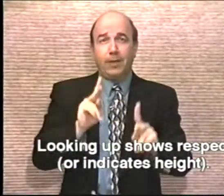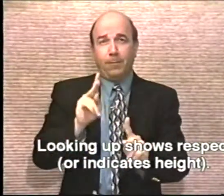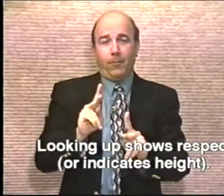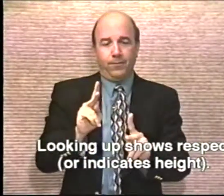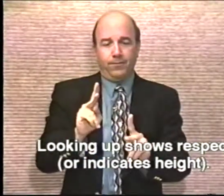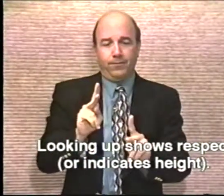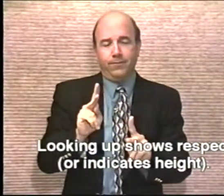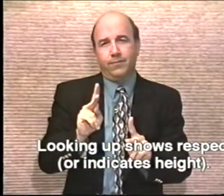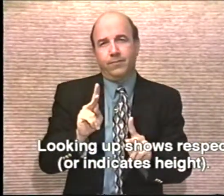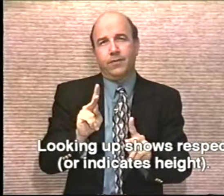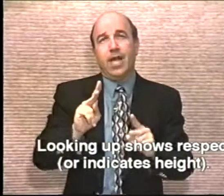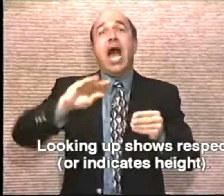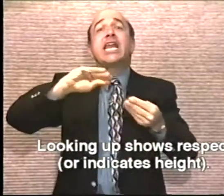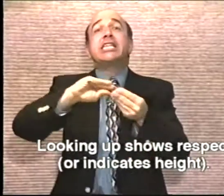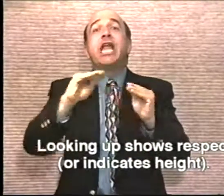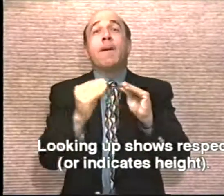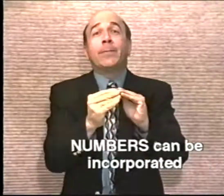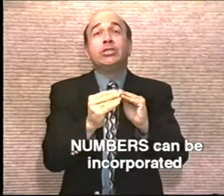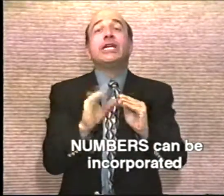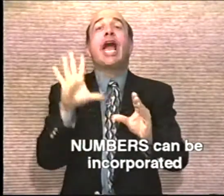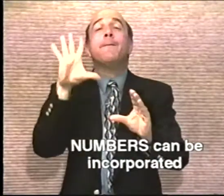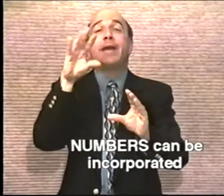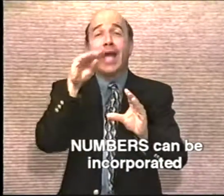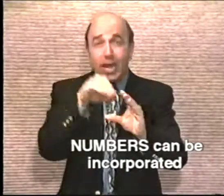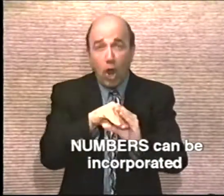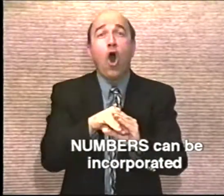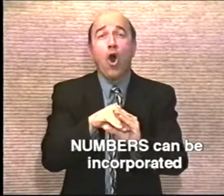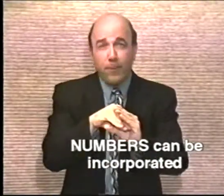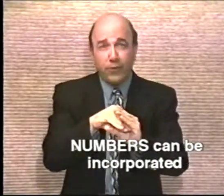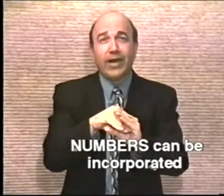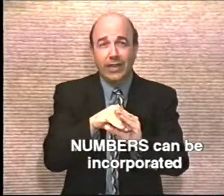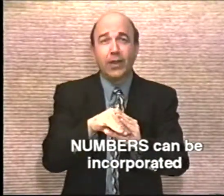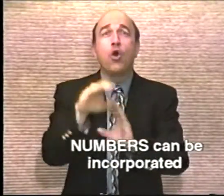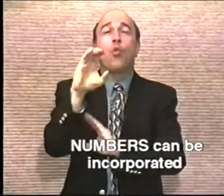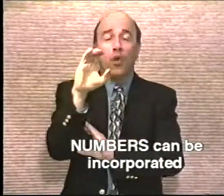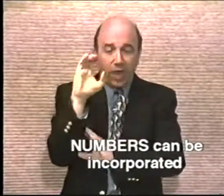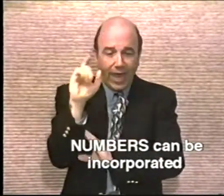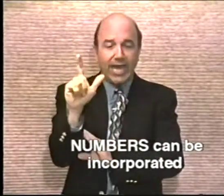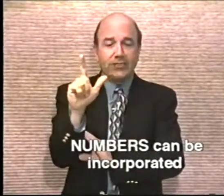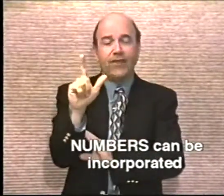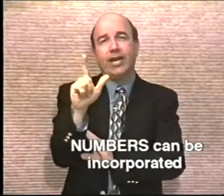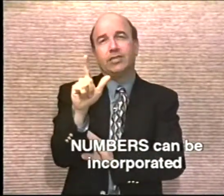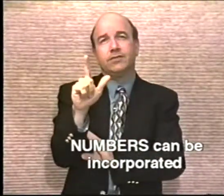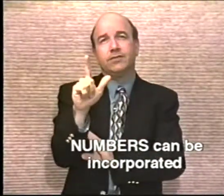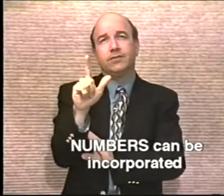people. Number can be incorporated with classifiers.